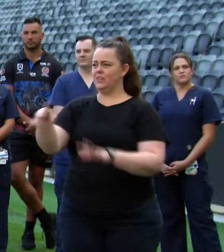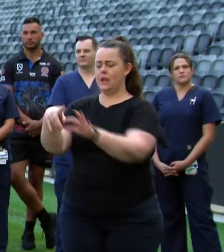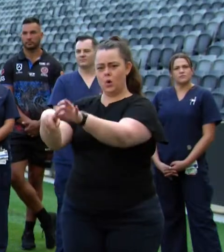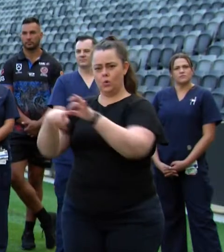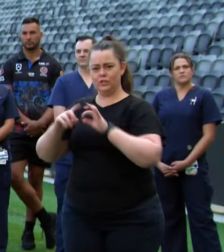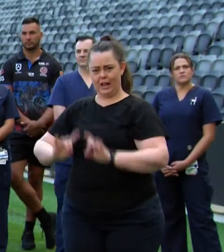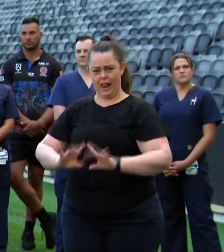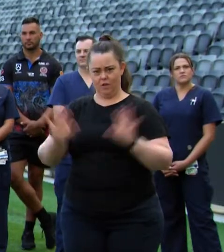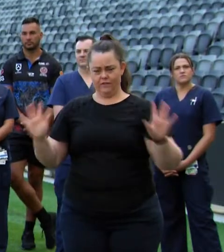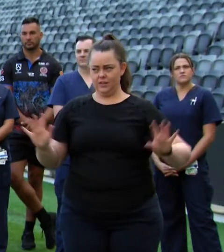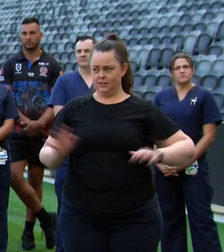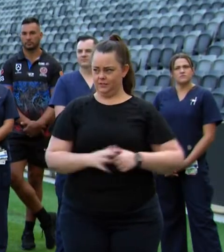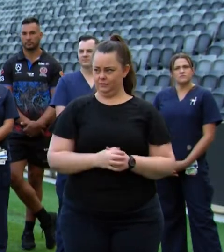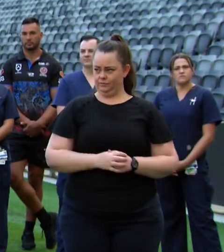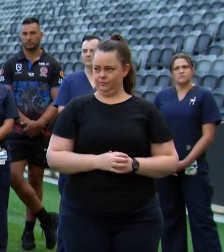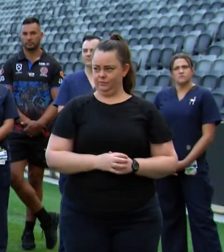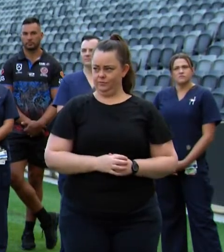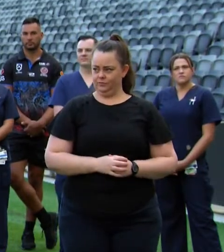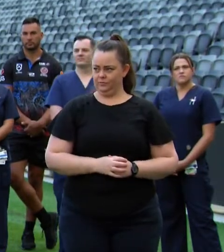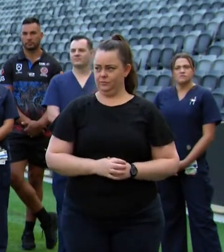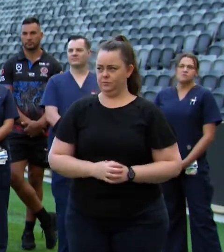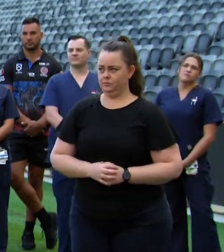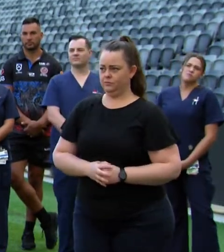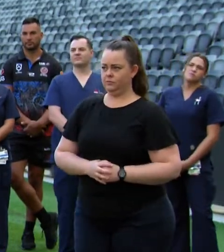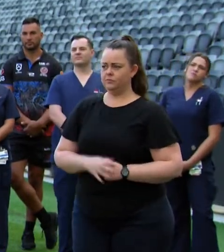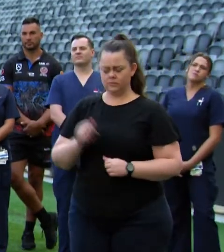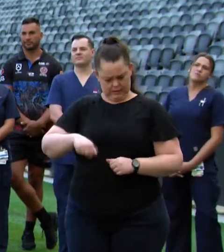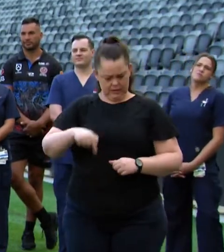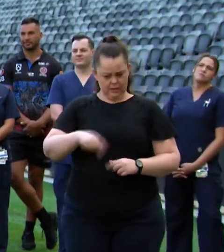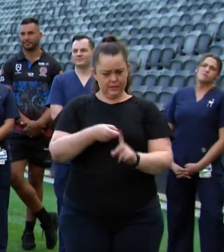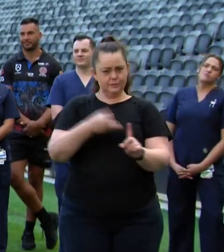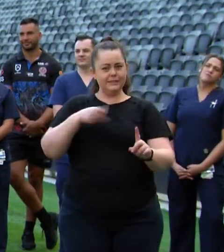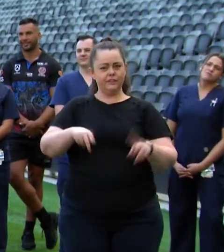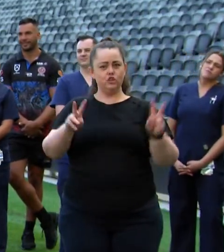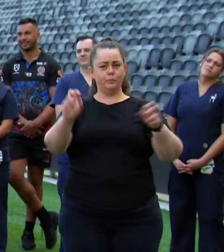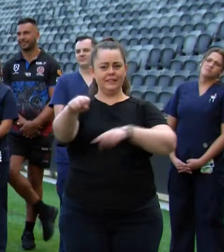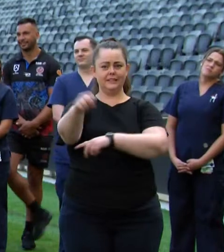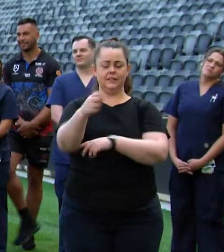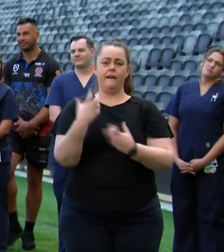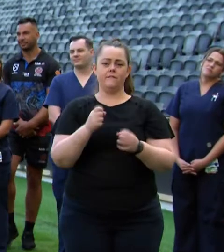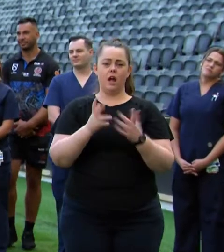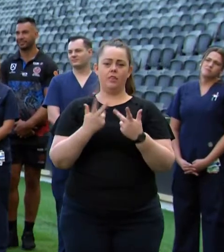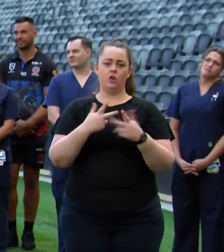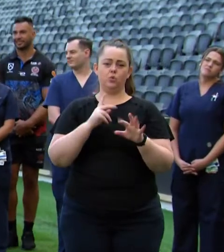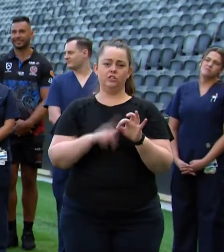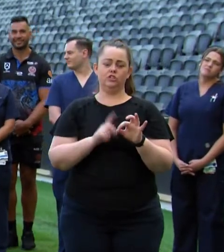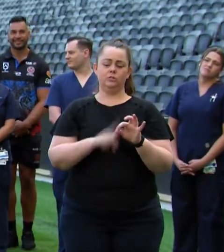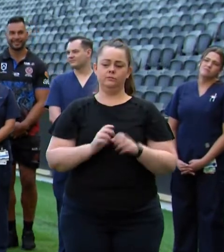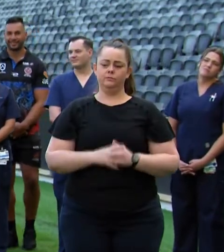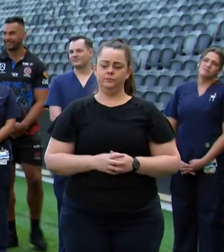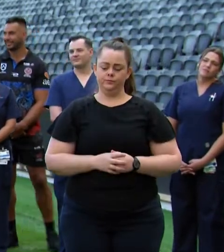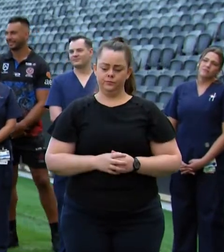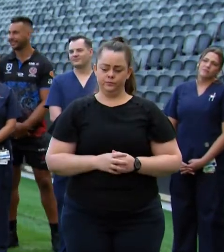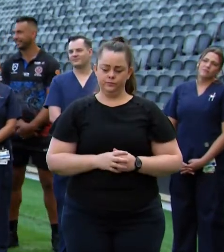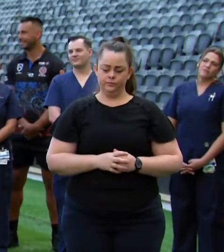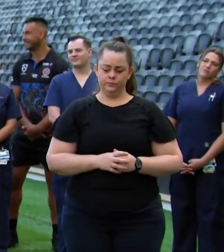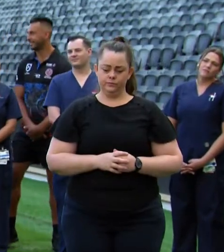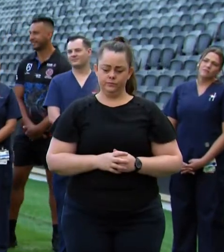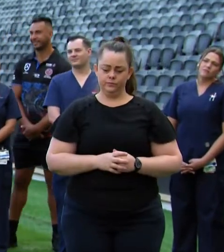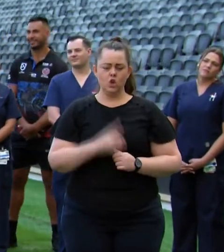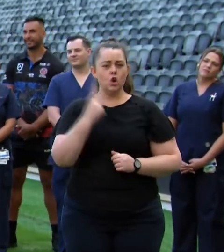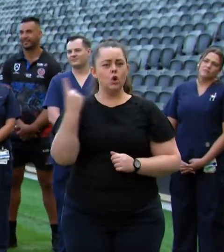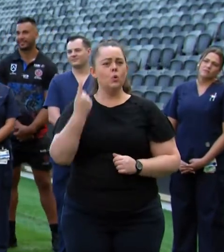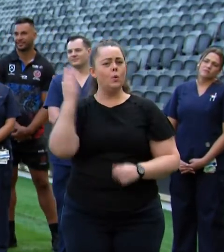Daniel, if you've got another question. On this exact topic, who previously would have been left